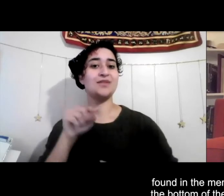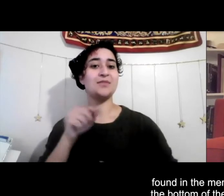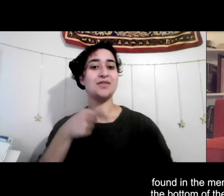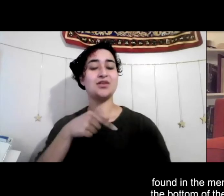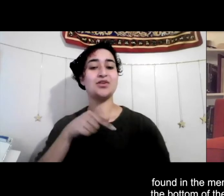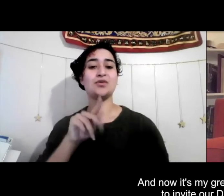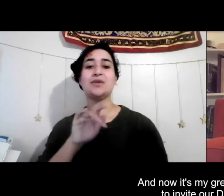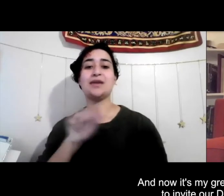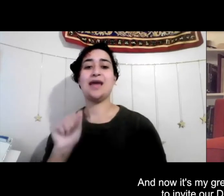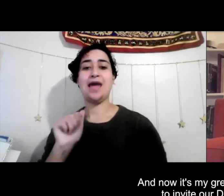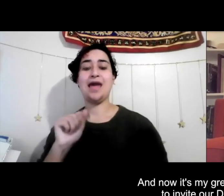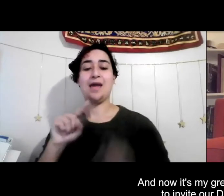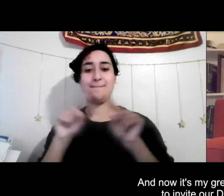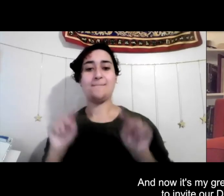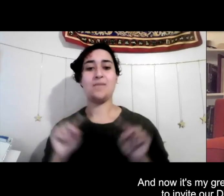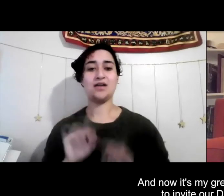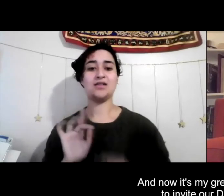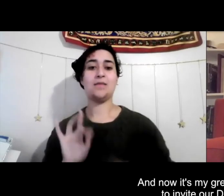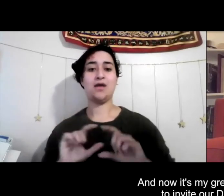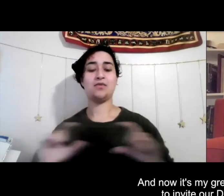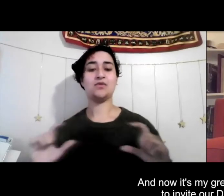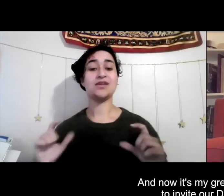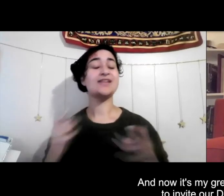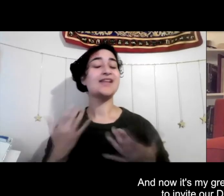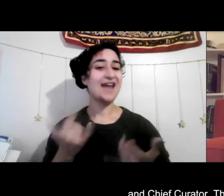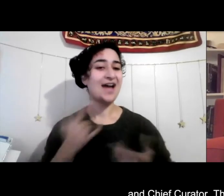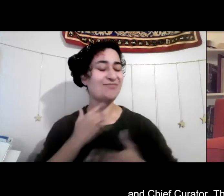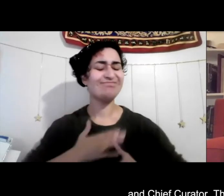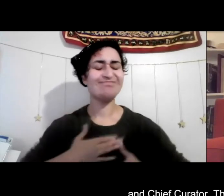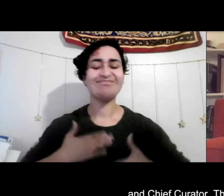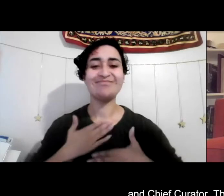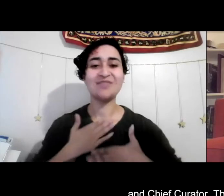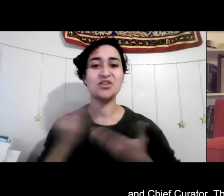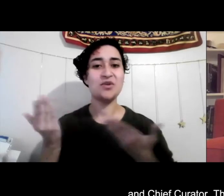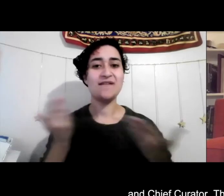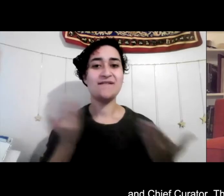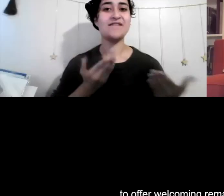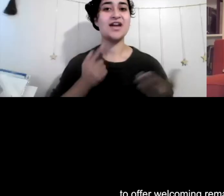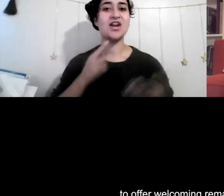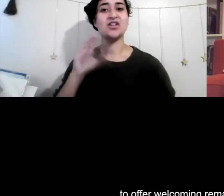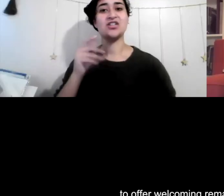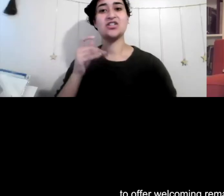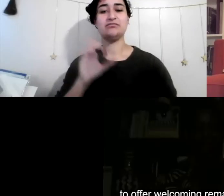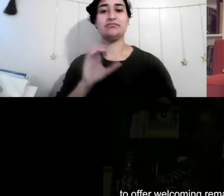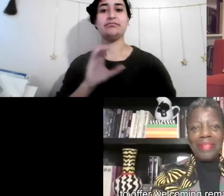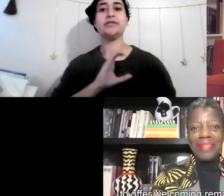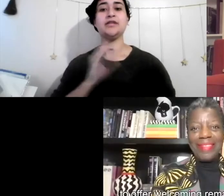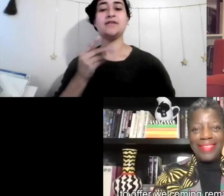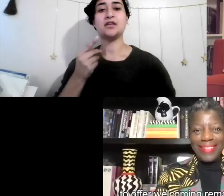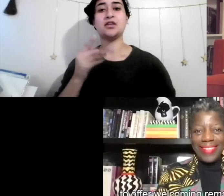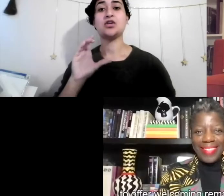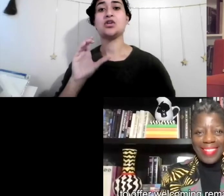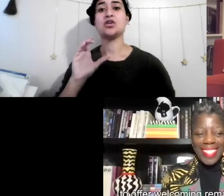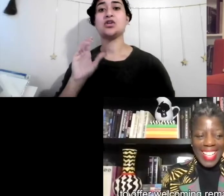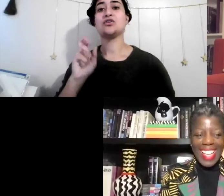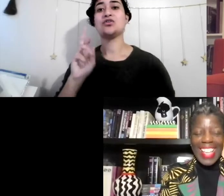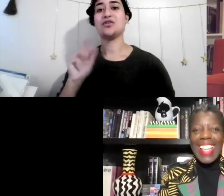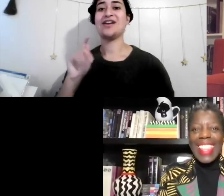screen. And now it's my great pleasure to invite our Director and Chief Curator, Thelma Golden, to offer welcoming remarks. Thank